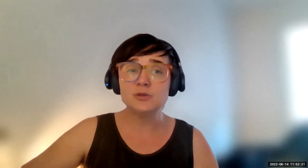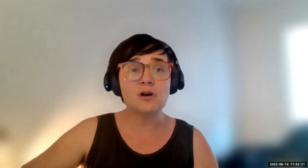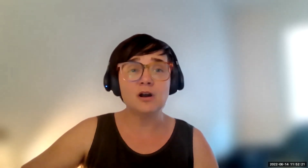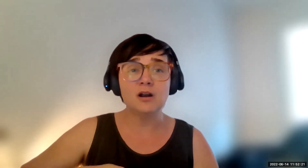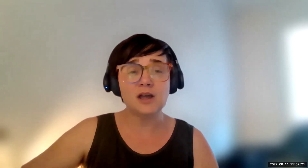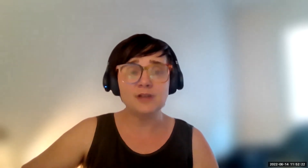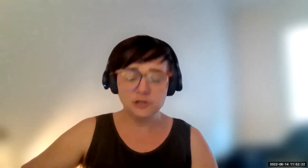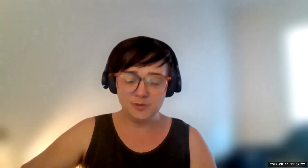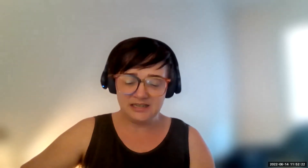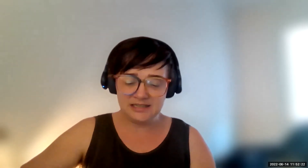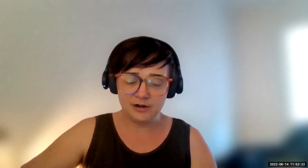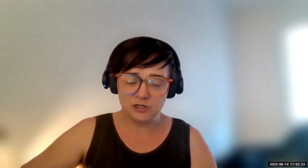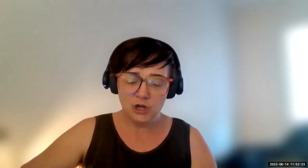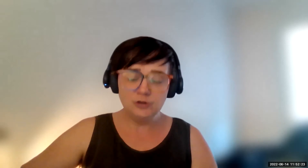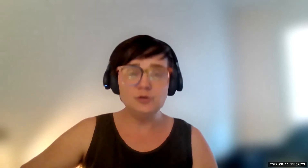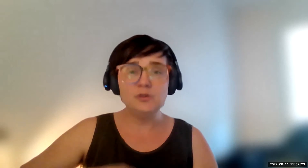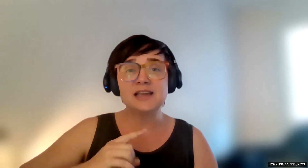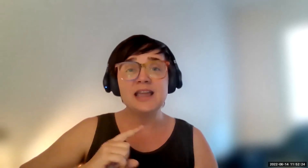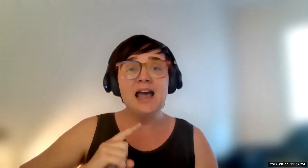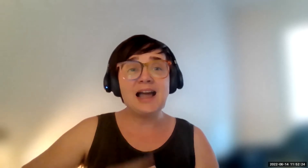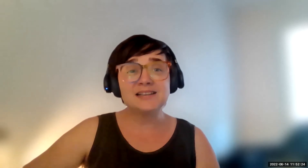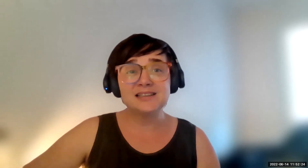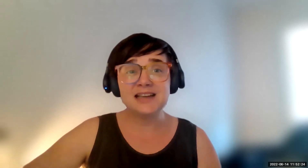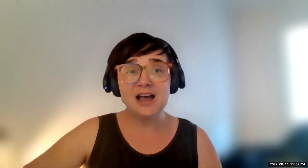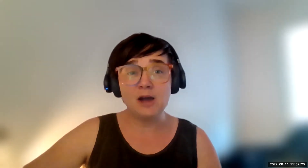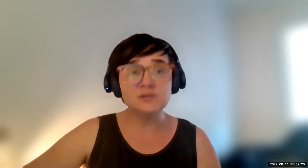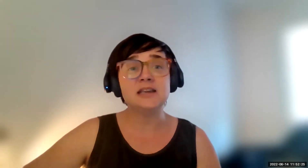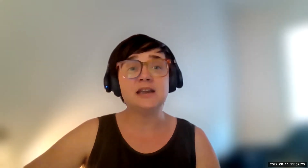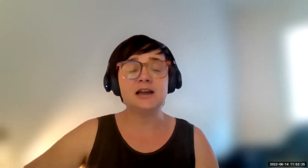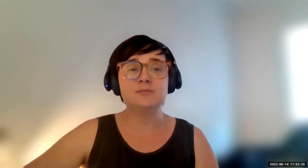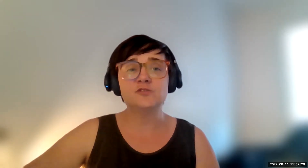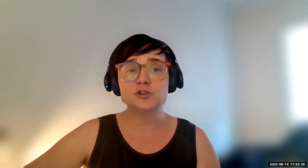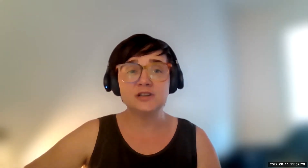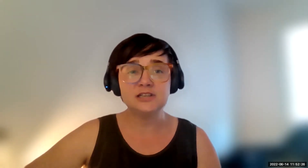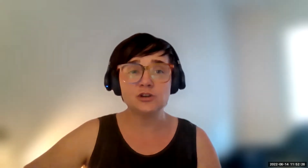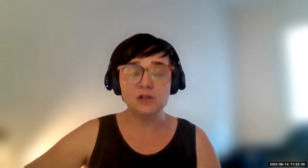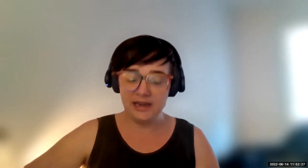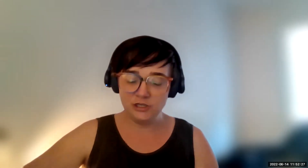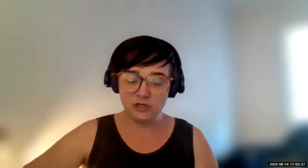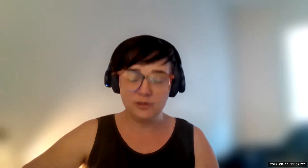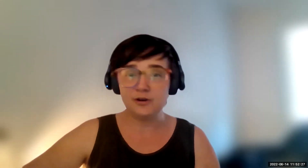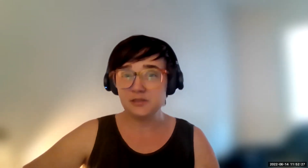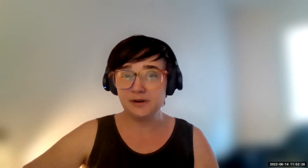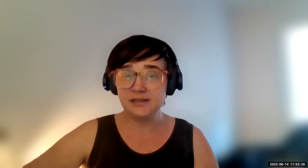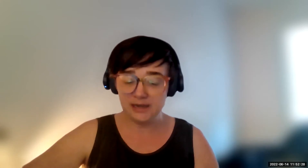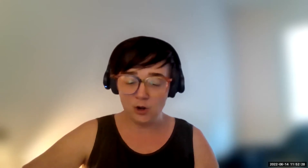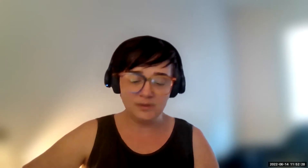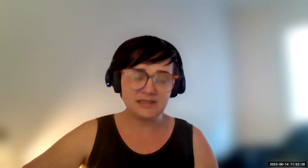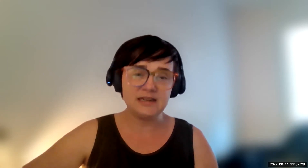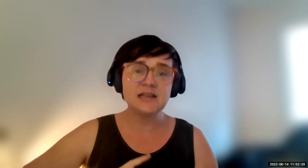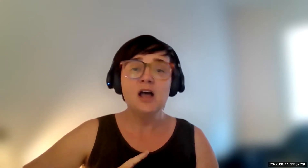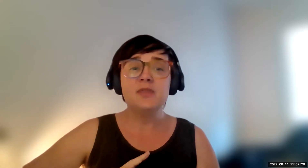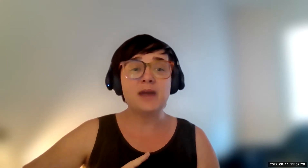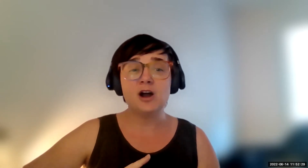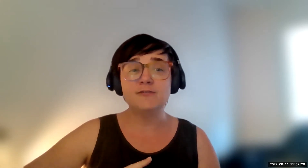the community. So there are a lot of LGBT centers who do things like access to housing for transitional age youth that are